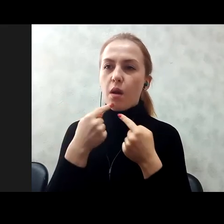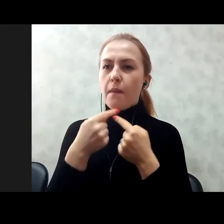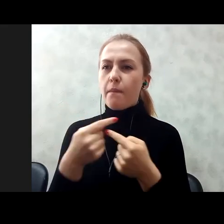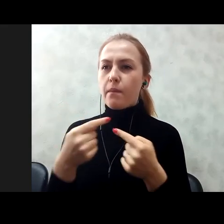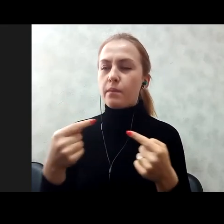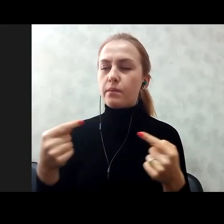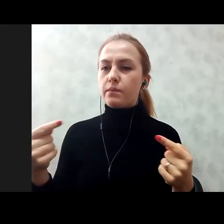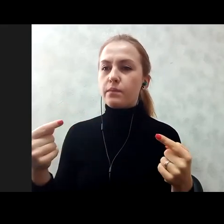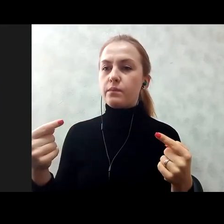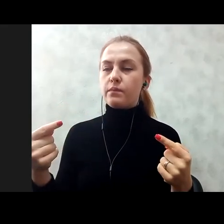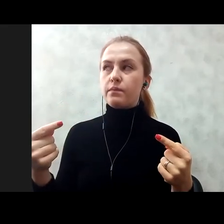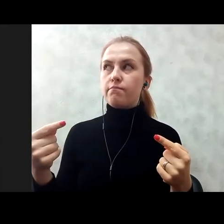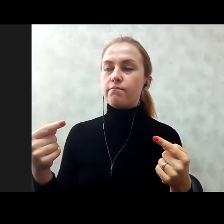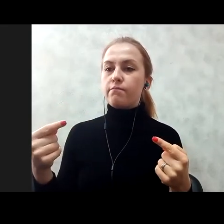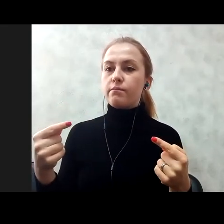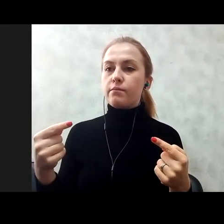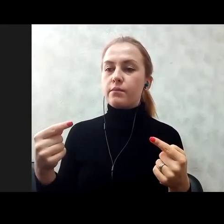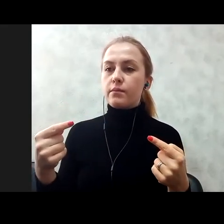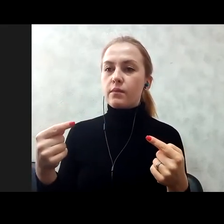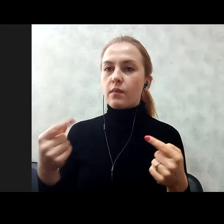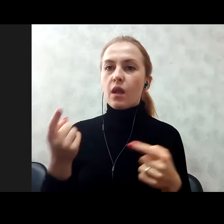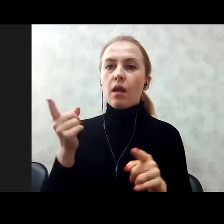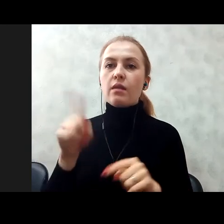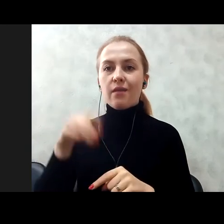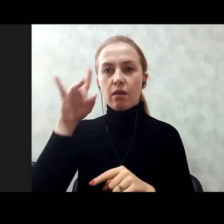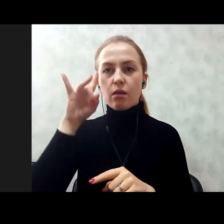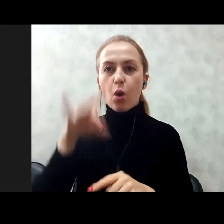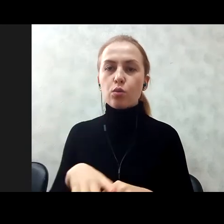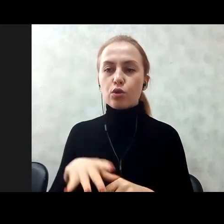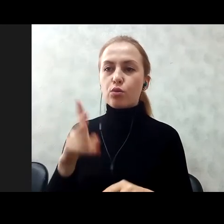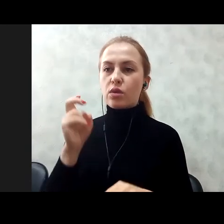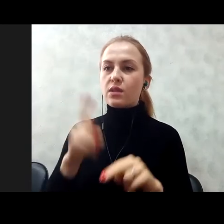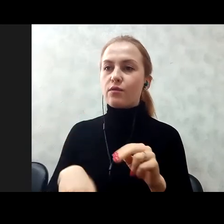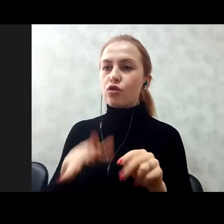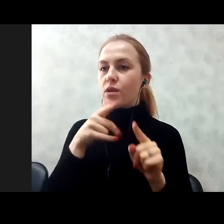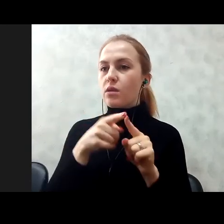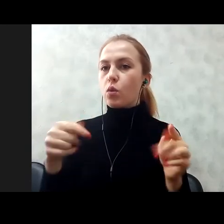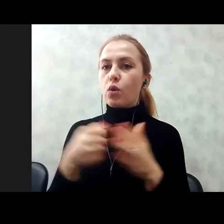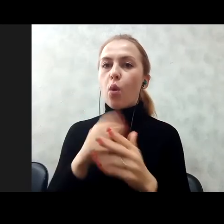for lack of certain safeguards, and when